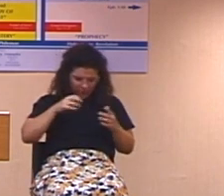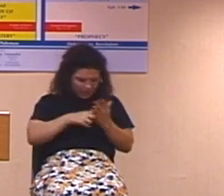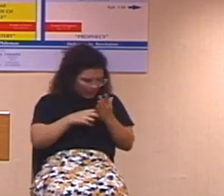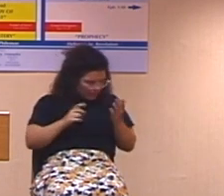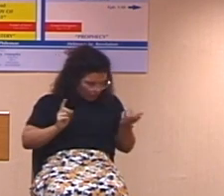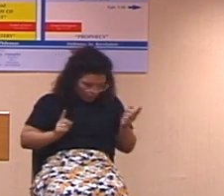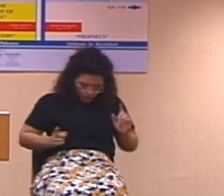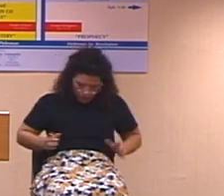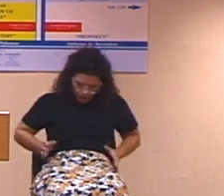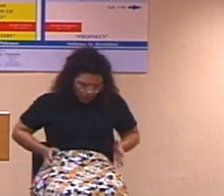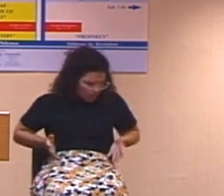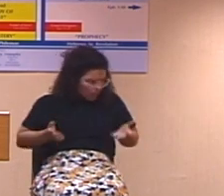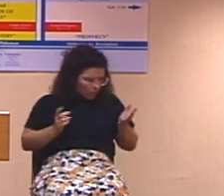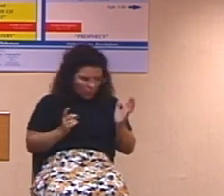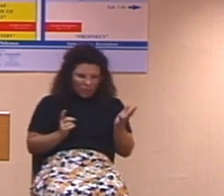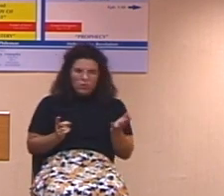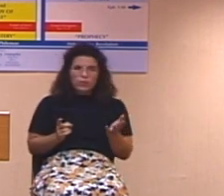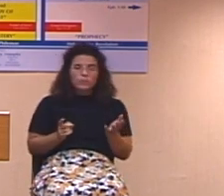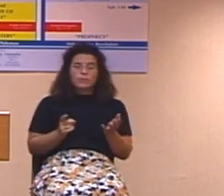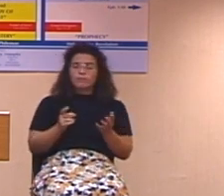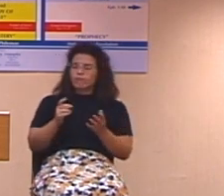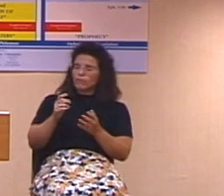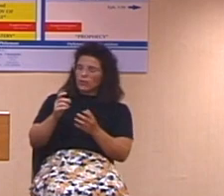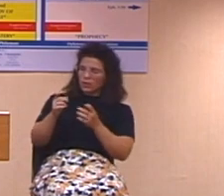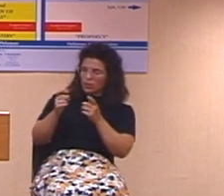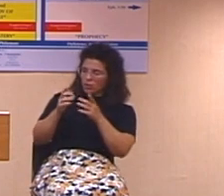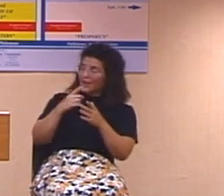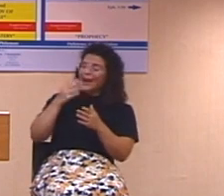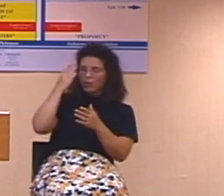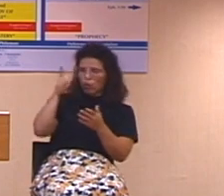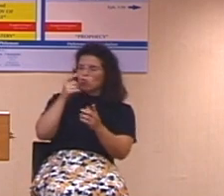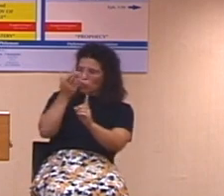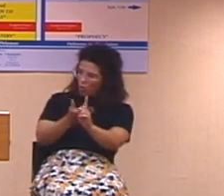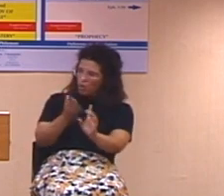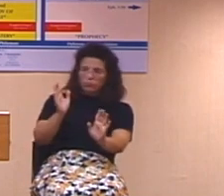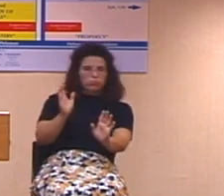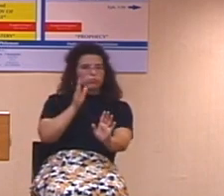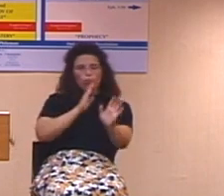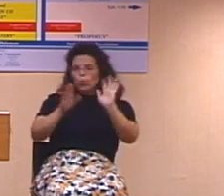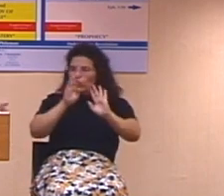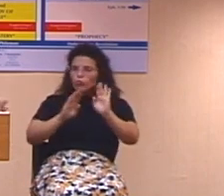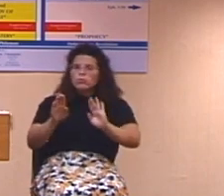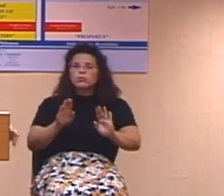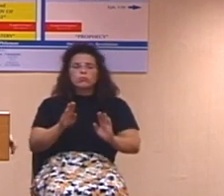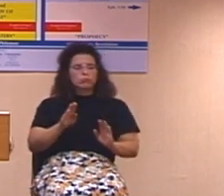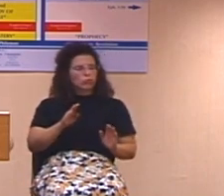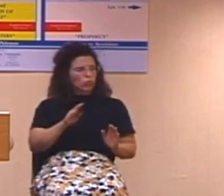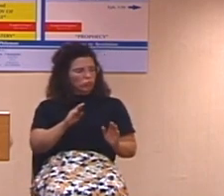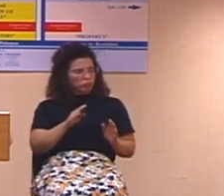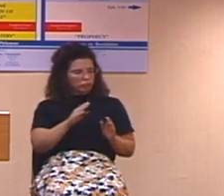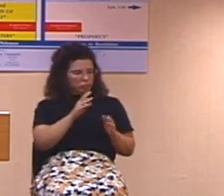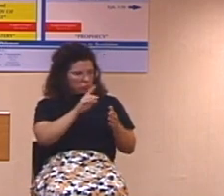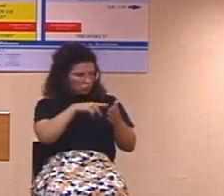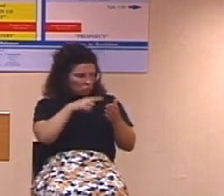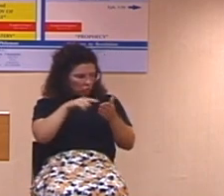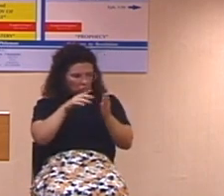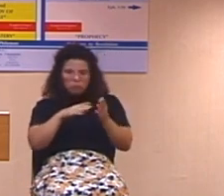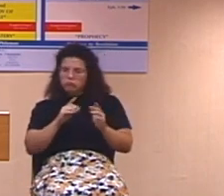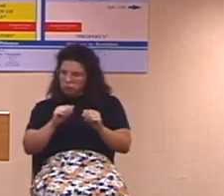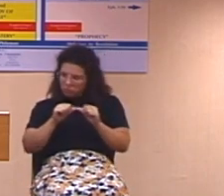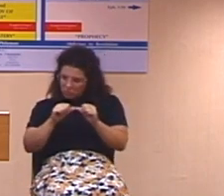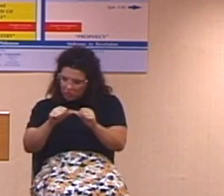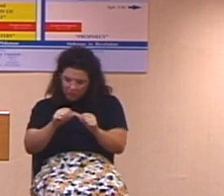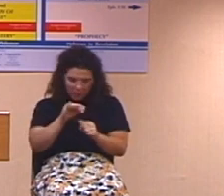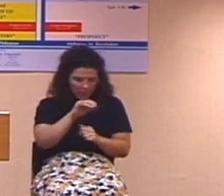The conductor says, don't worry. I know who you are, Dr. Einstein. Don't worry about it. So the conductor goes on. Einstein's on the